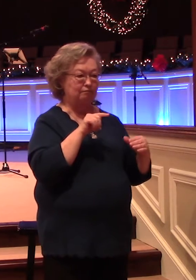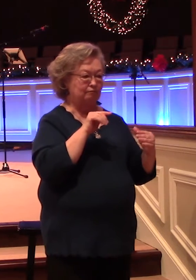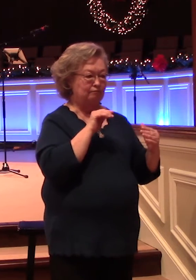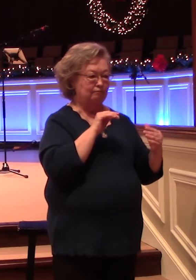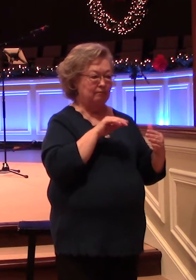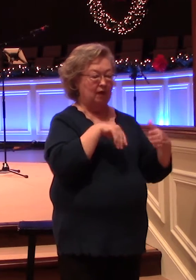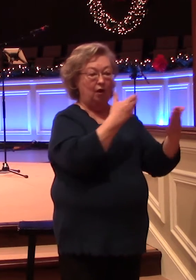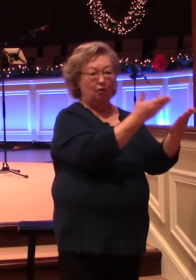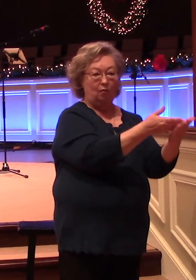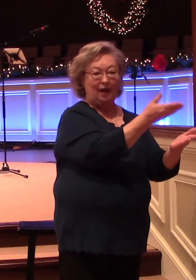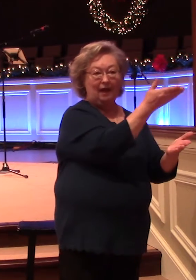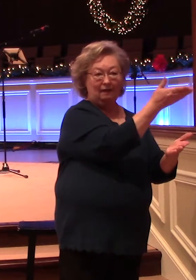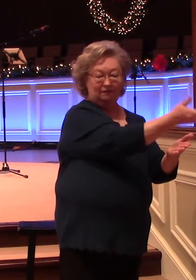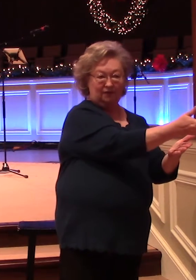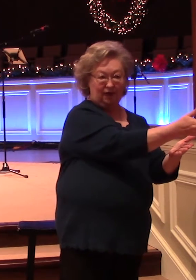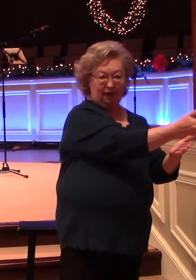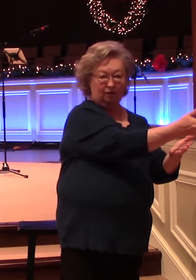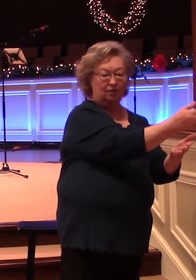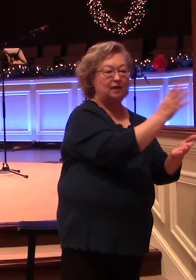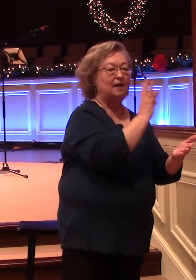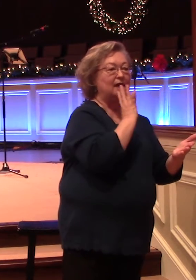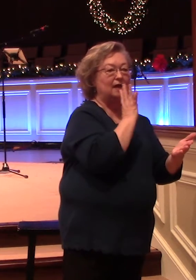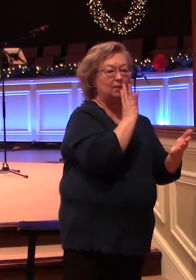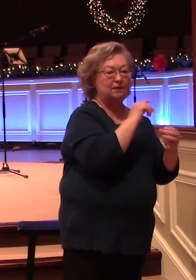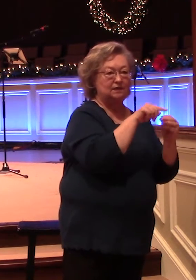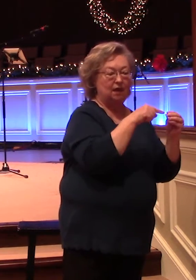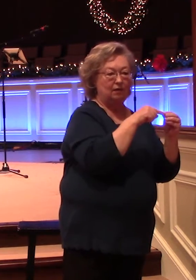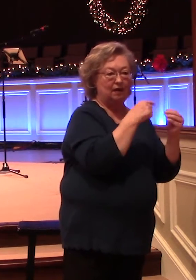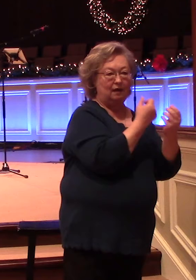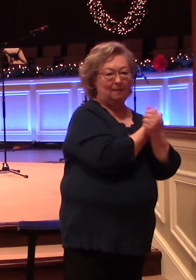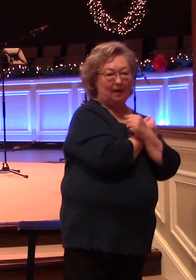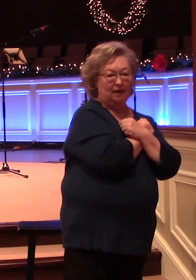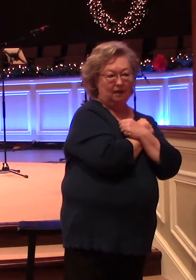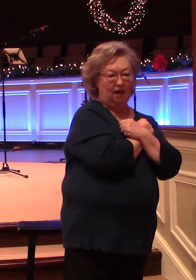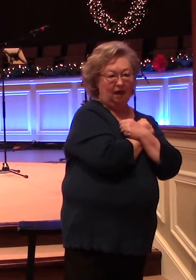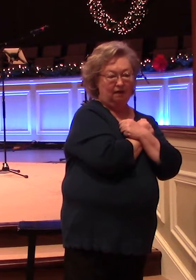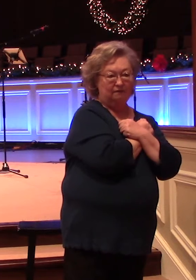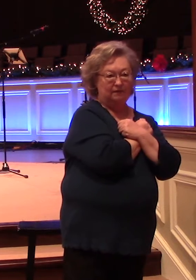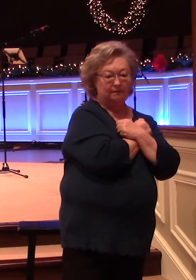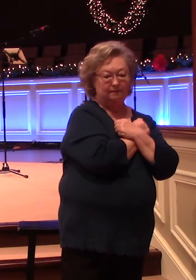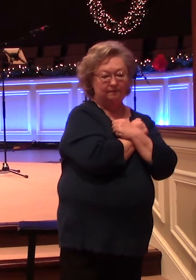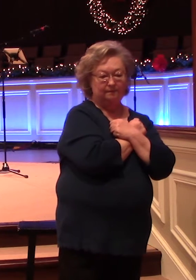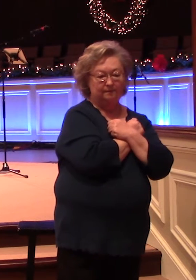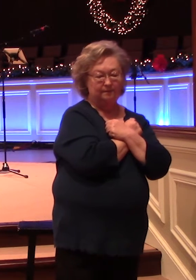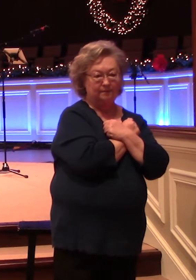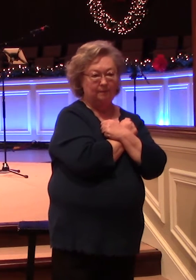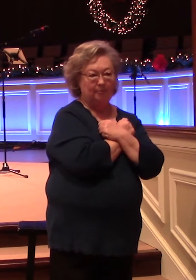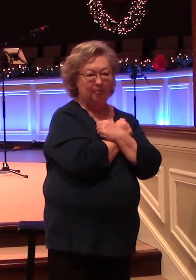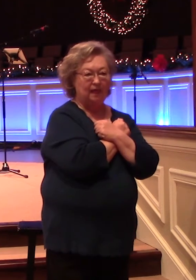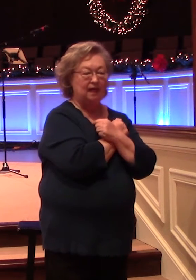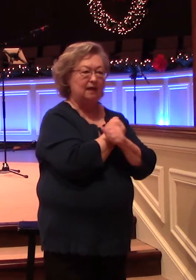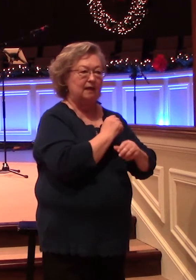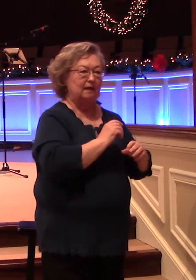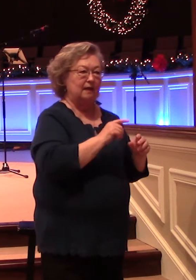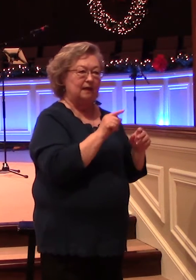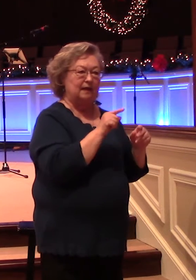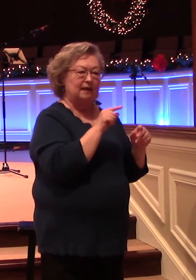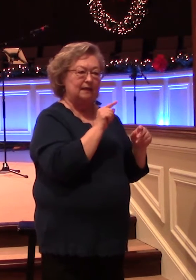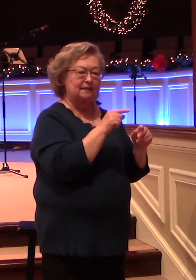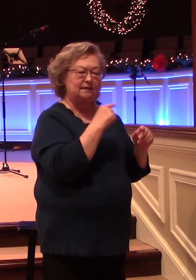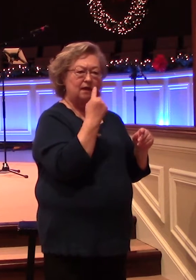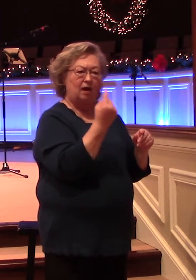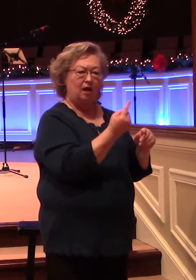Paul doesn't talk about love as much as John does, but when Paul talks about it, it's always at a critical fulcrum point in